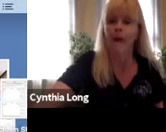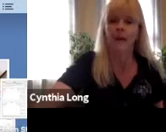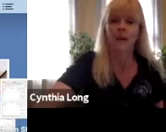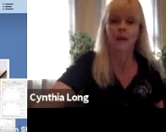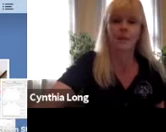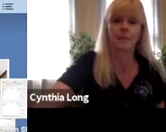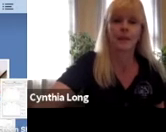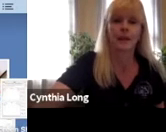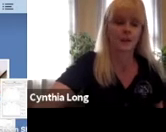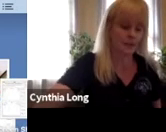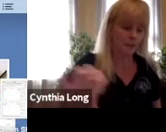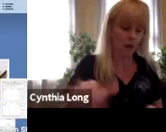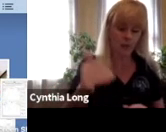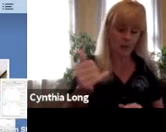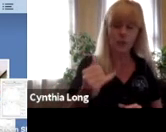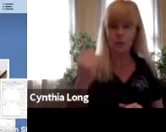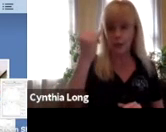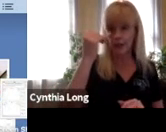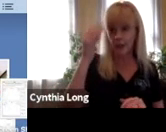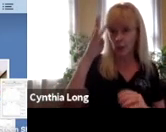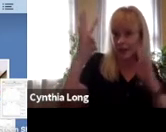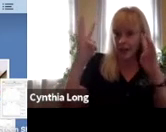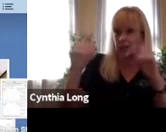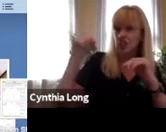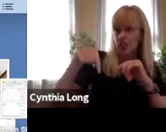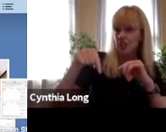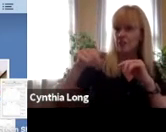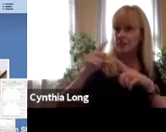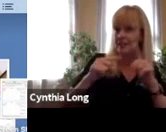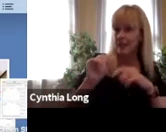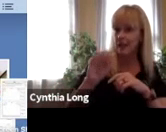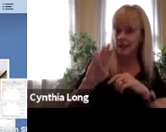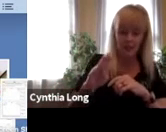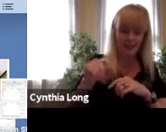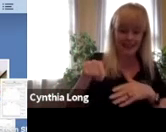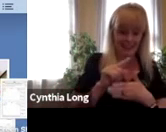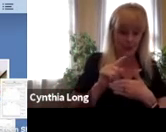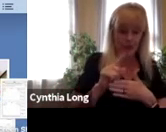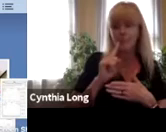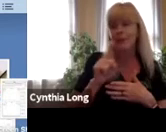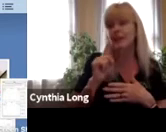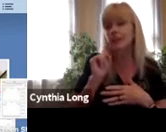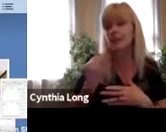here. Here's some other things we created just for this